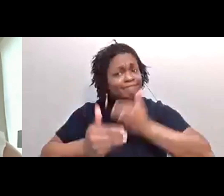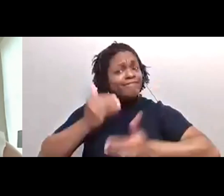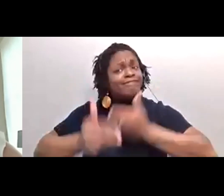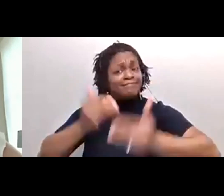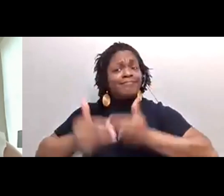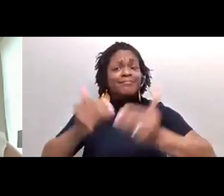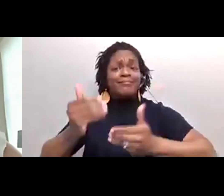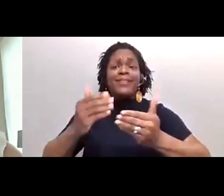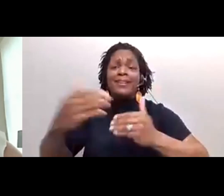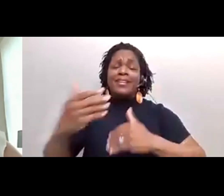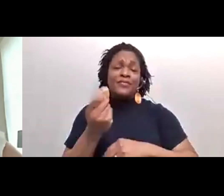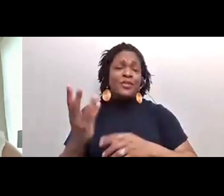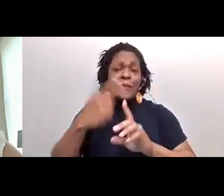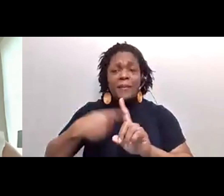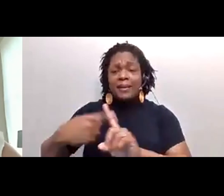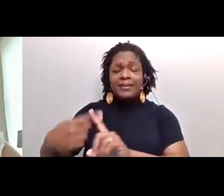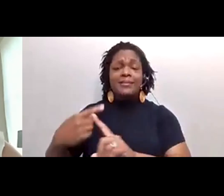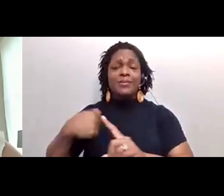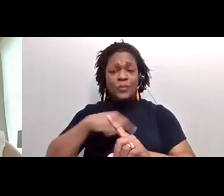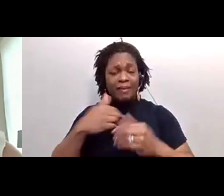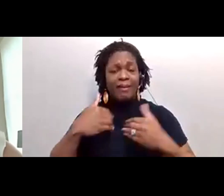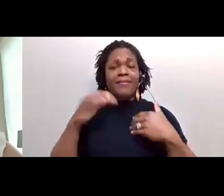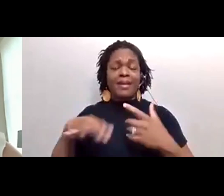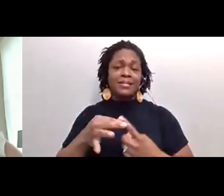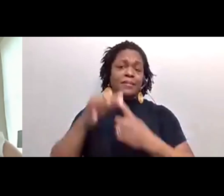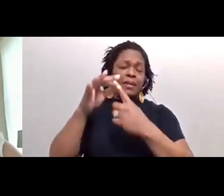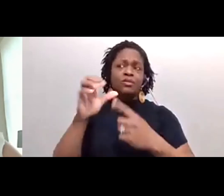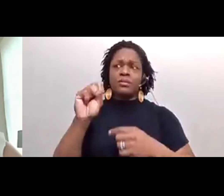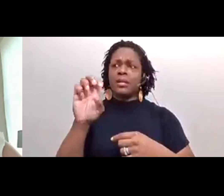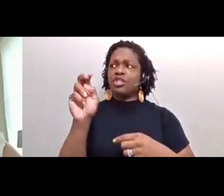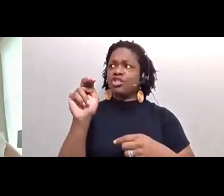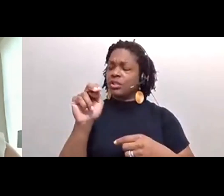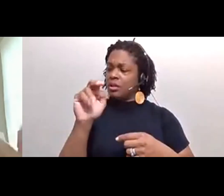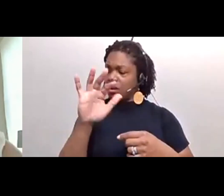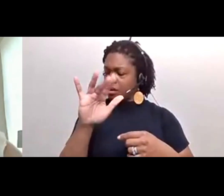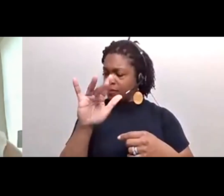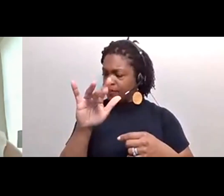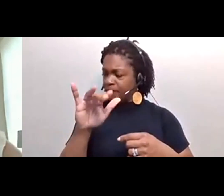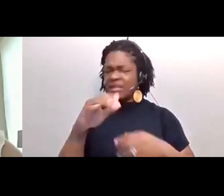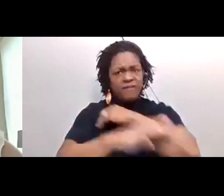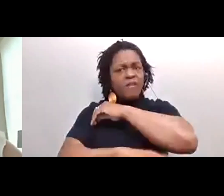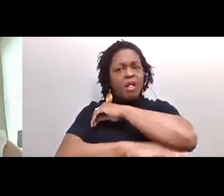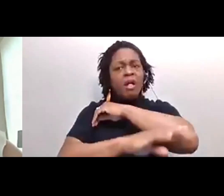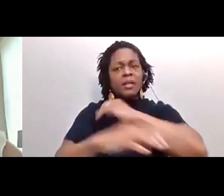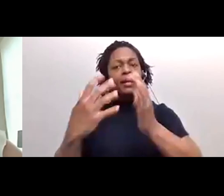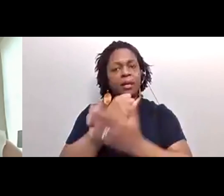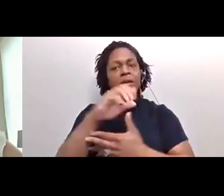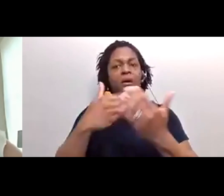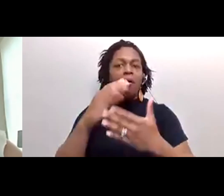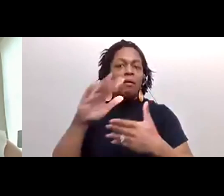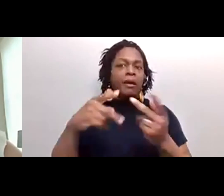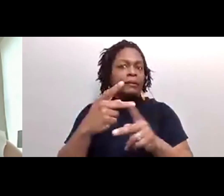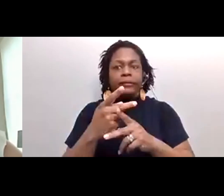next few months. I know there's buzz about having a special session in the fall, given all this kind of federal money that's coming our